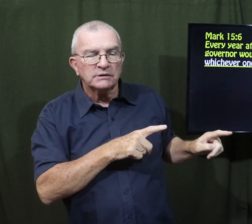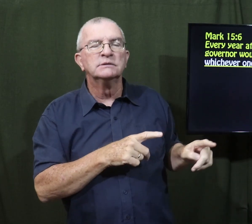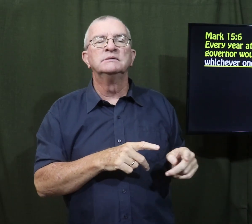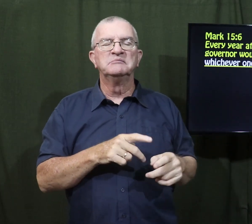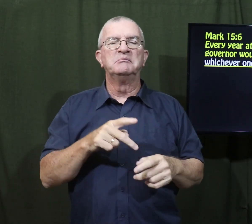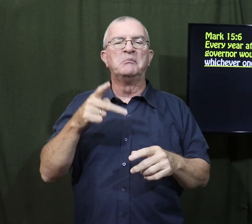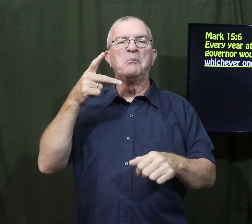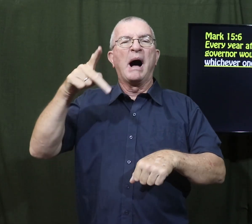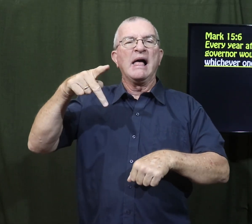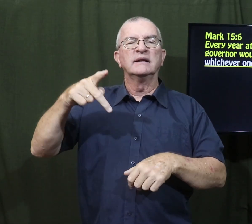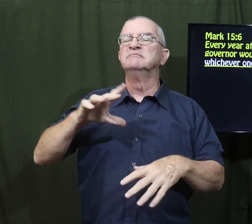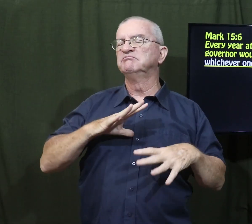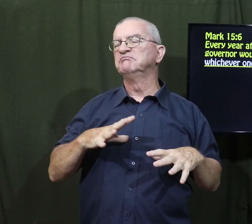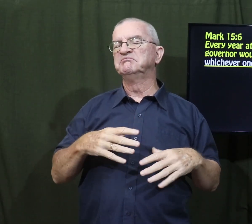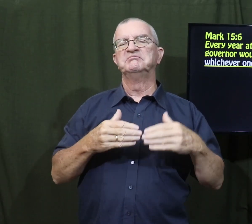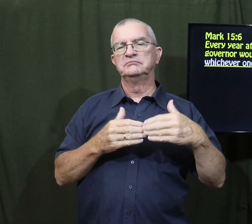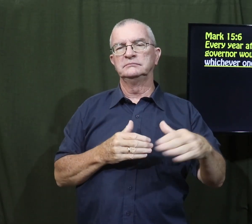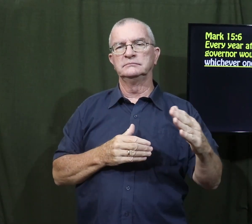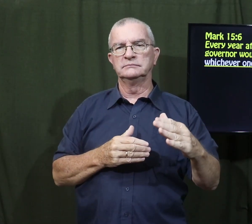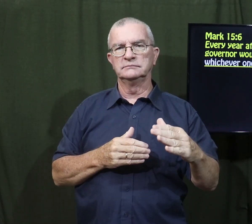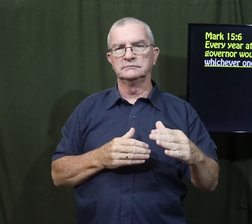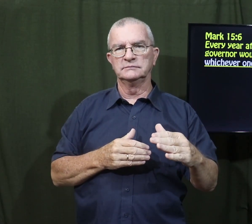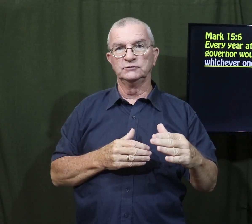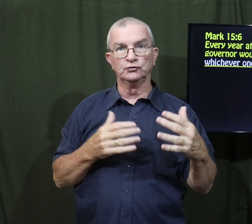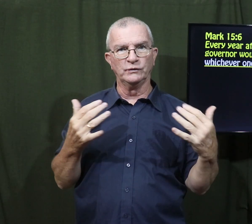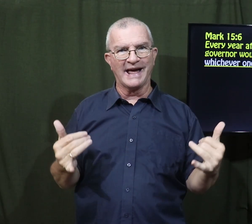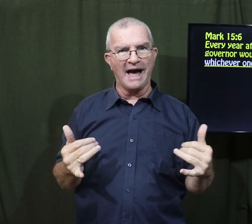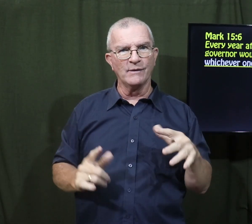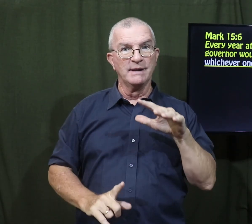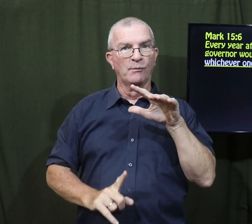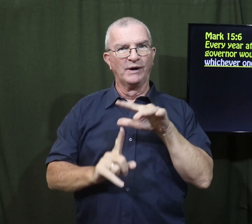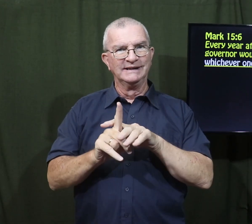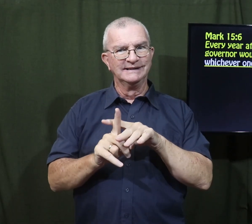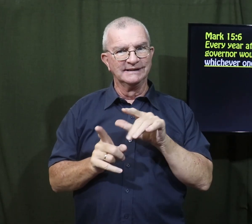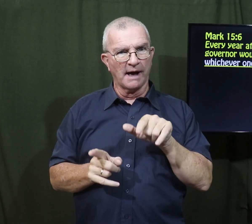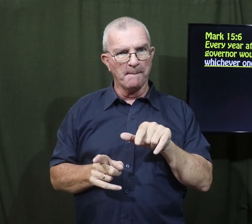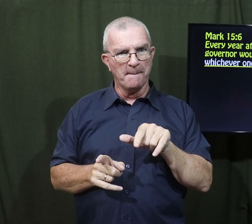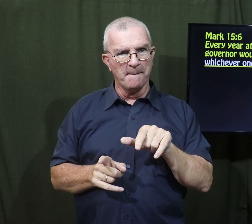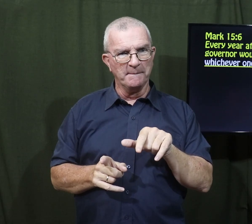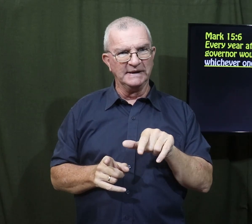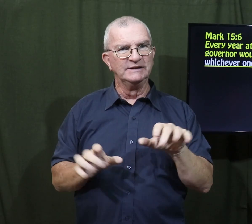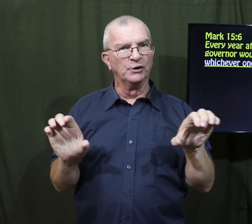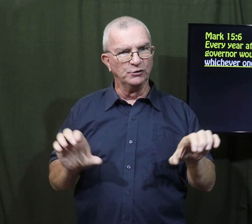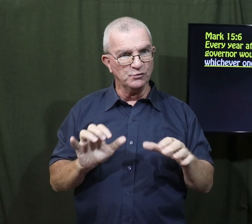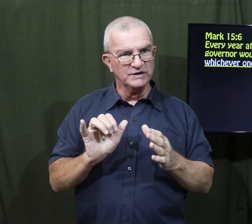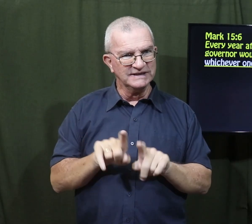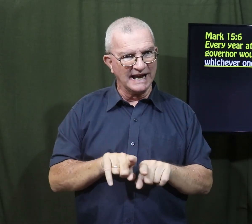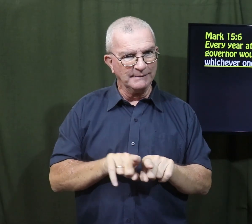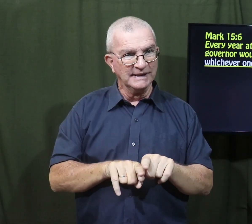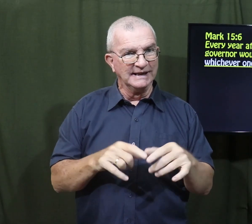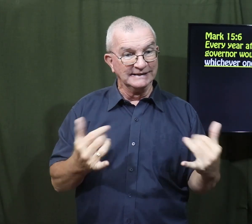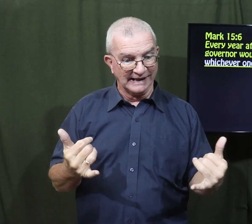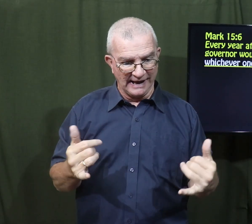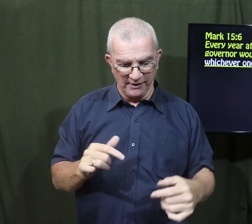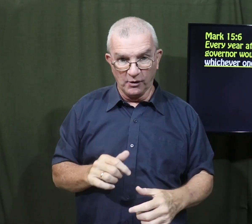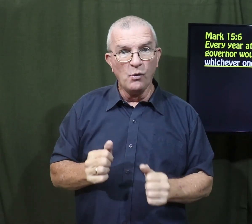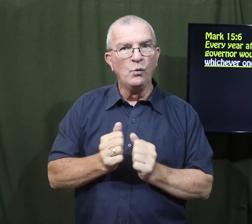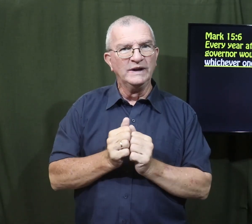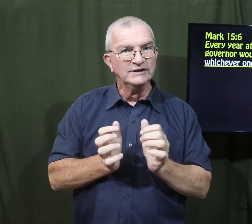for. Free that person. Pilate would say, "Okay." So now he brings it up again to do that